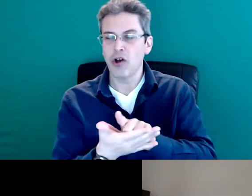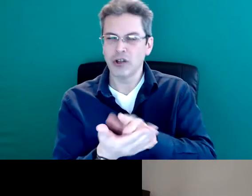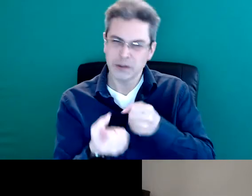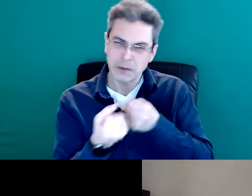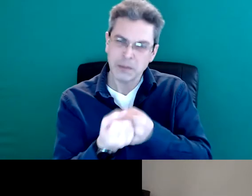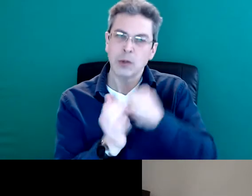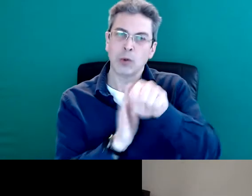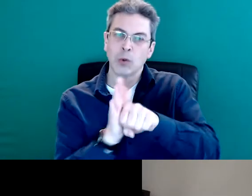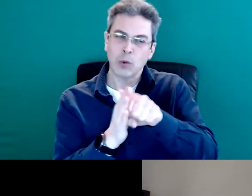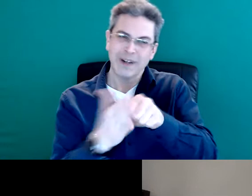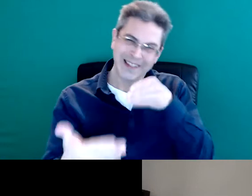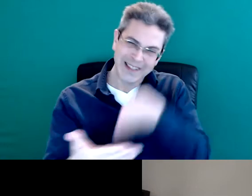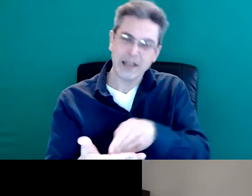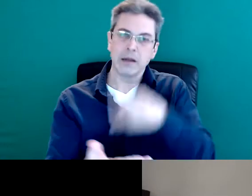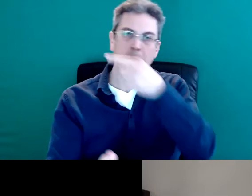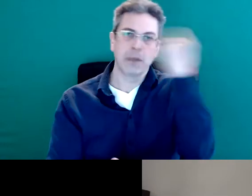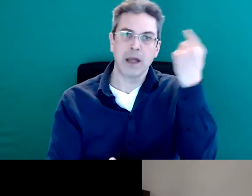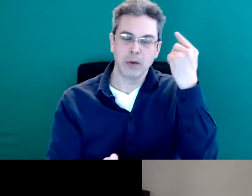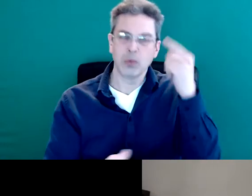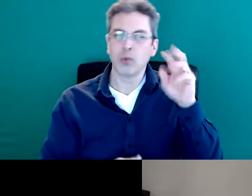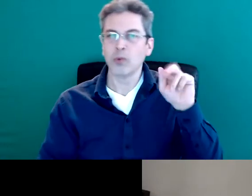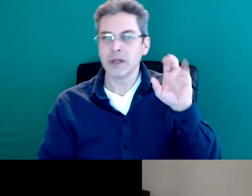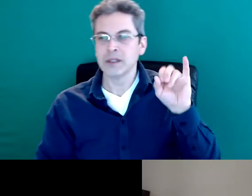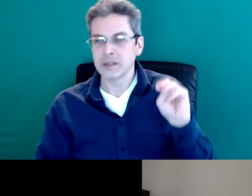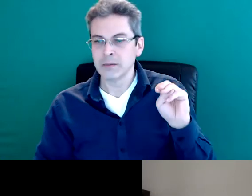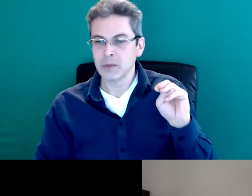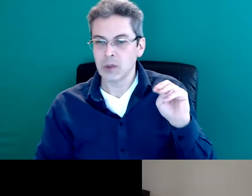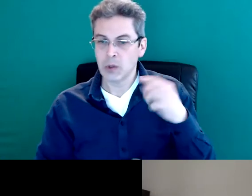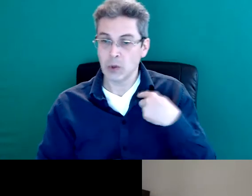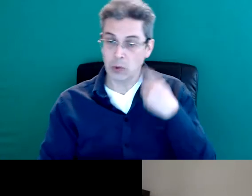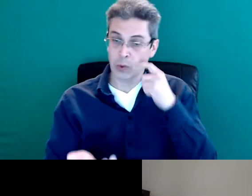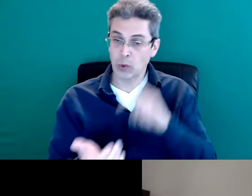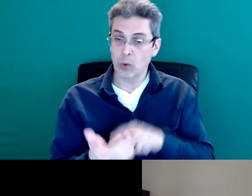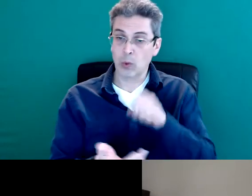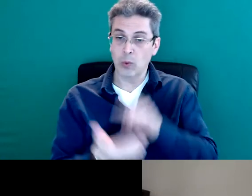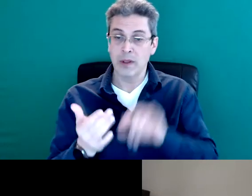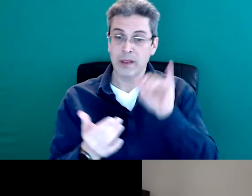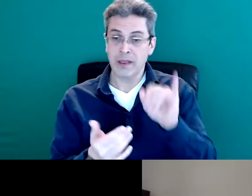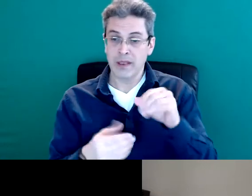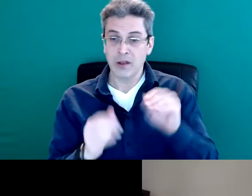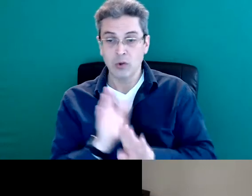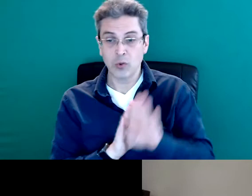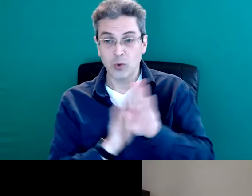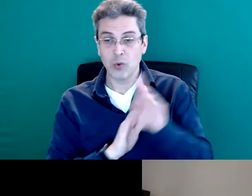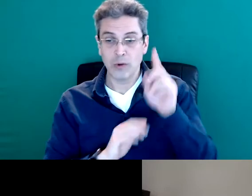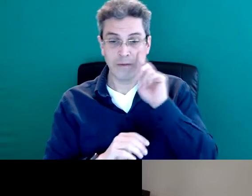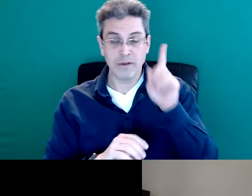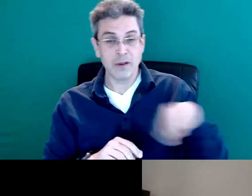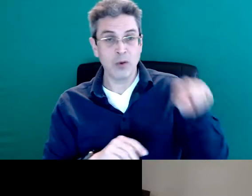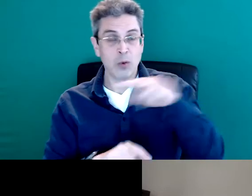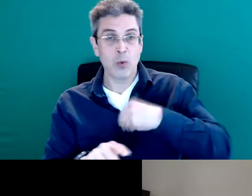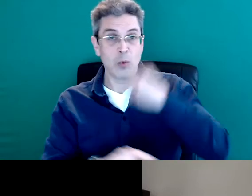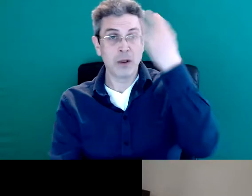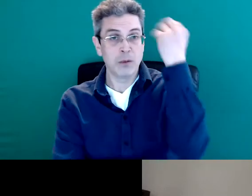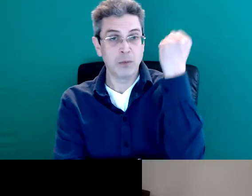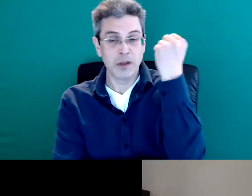the harm that colonialism and white supremacy has brought to these lands, in particular the erasure of both Indigenous and African identities and